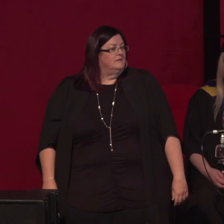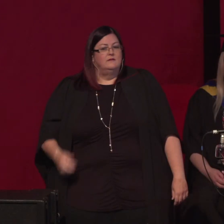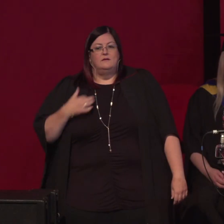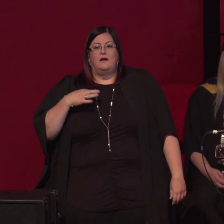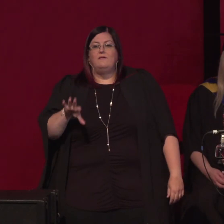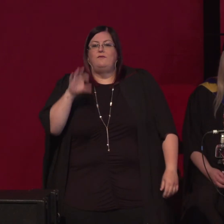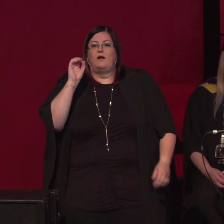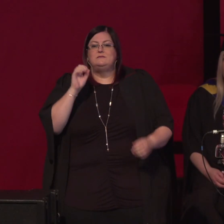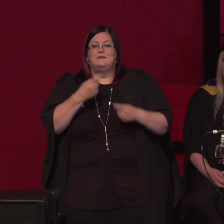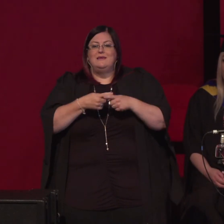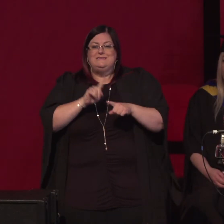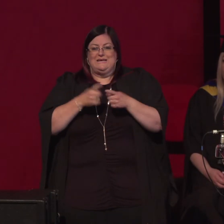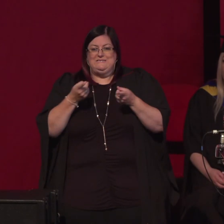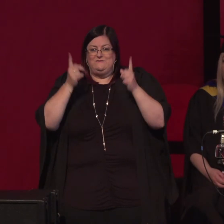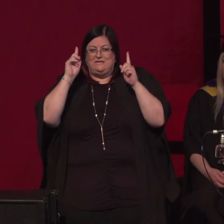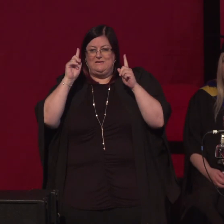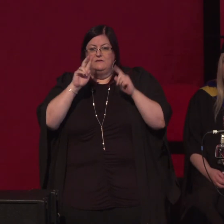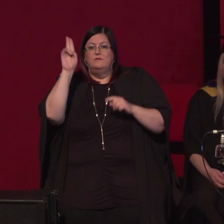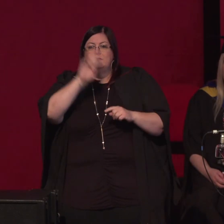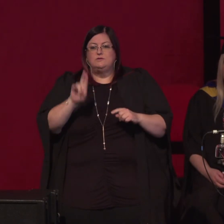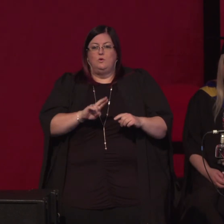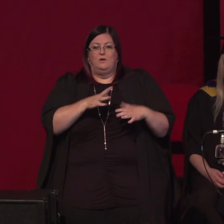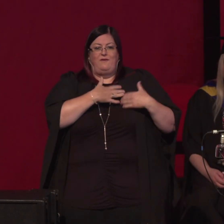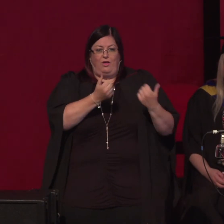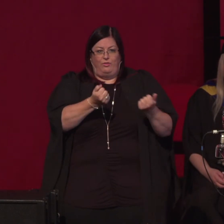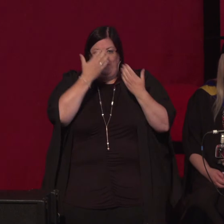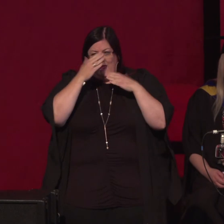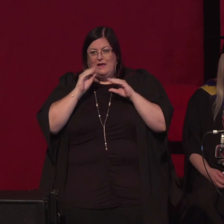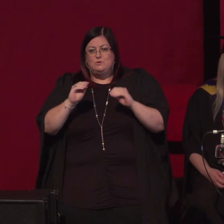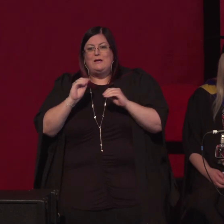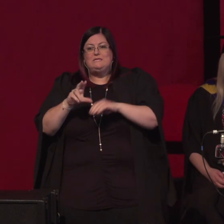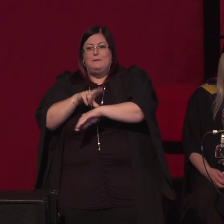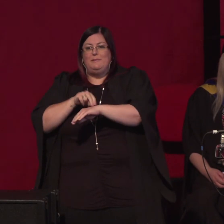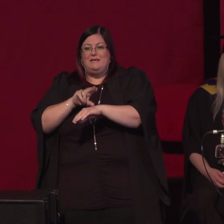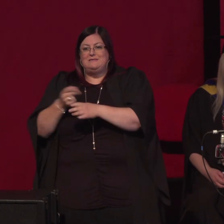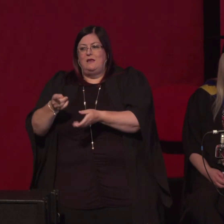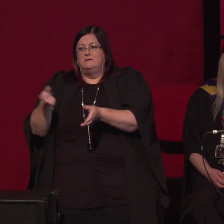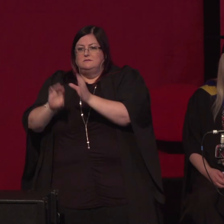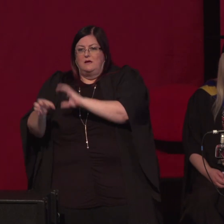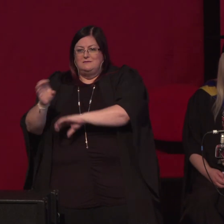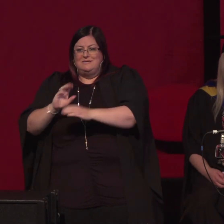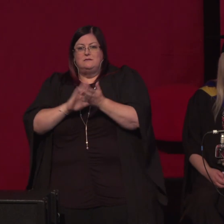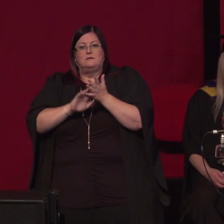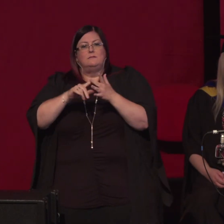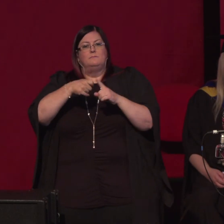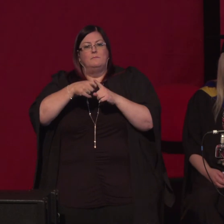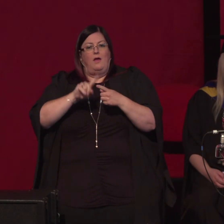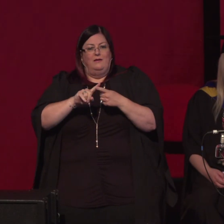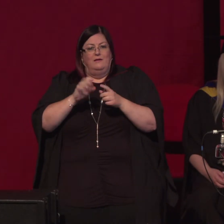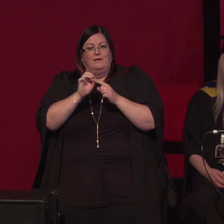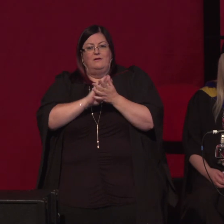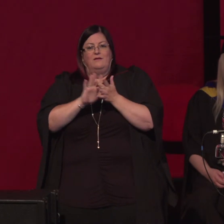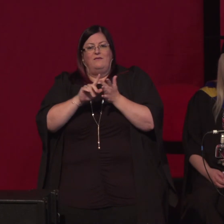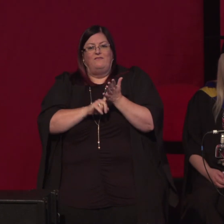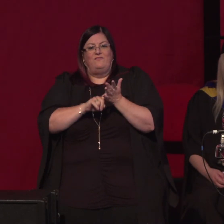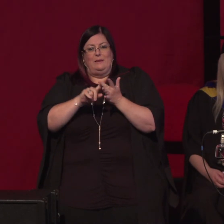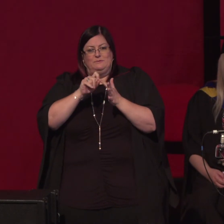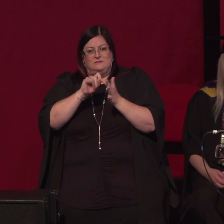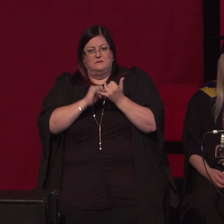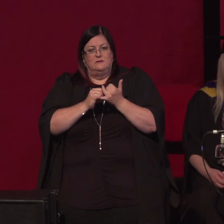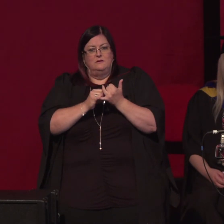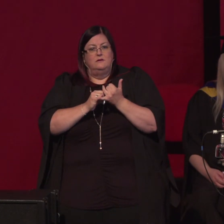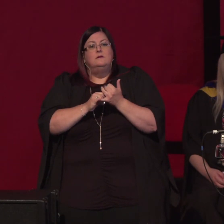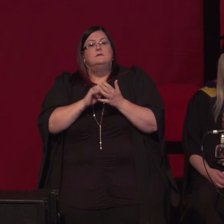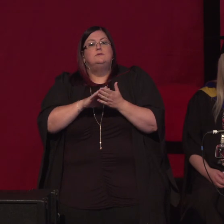I invite the Executive Dean for the School of Health, Education, Policing and Sciences, Mike Phillips, to deliver the honorary awards,